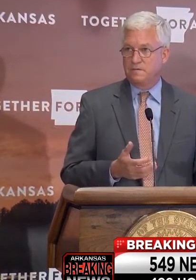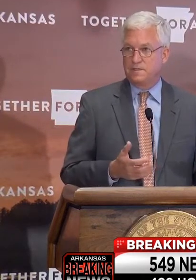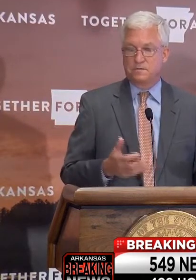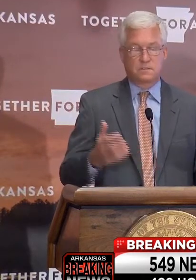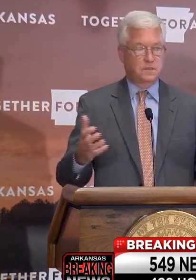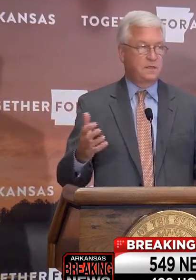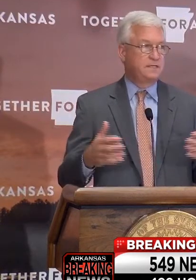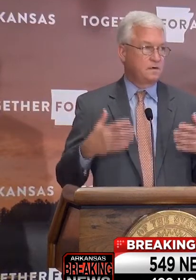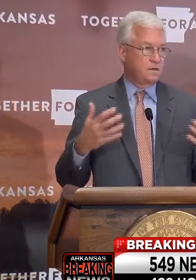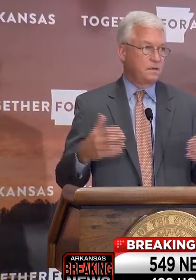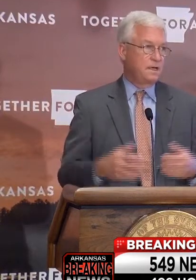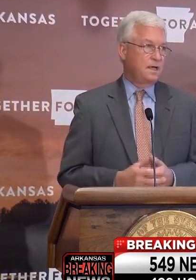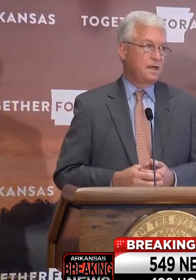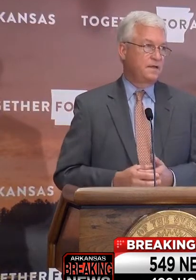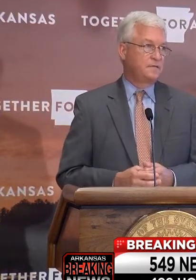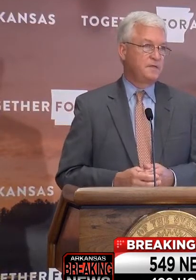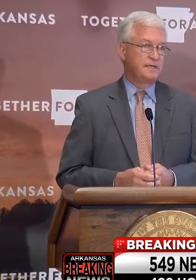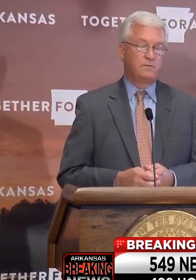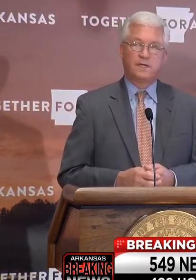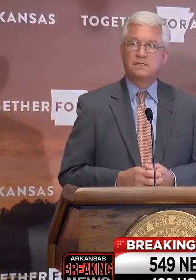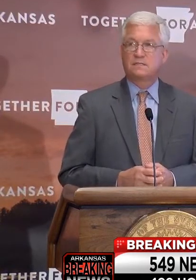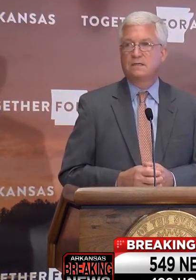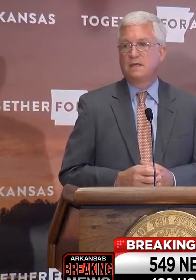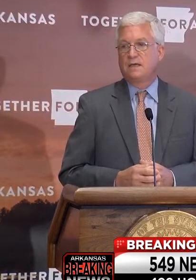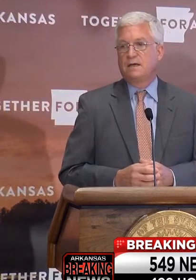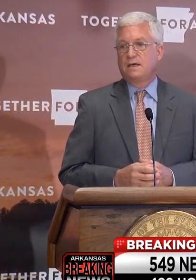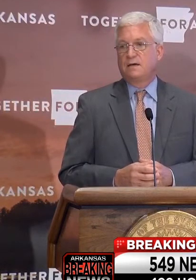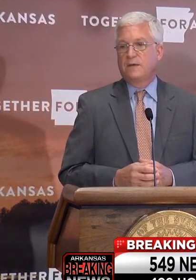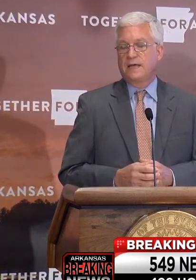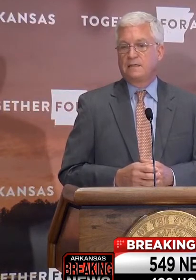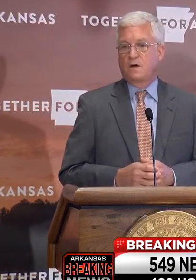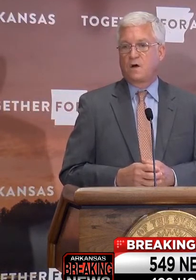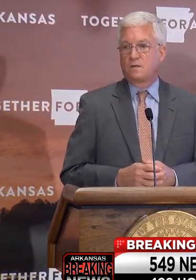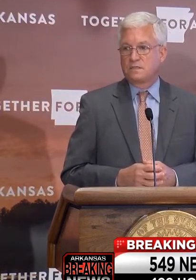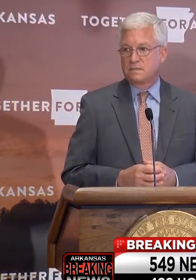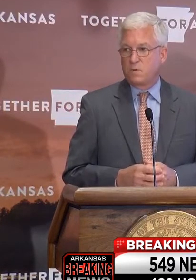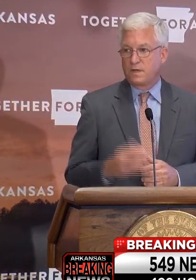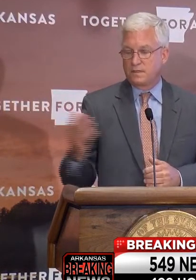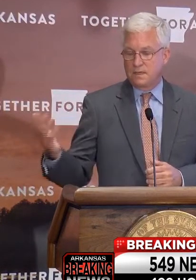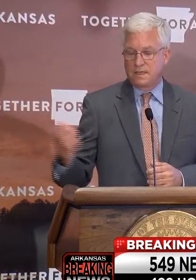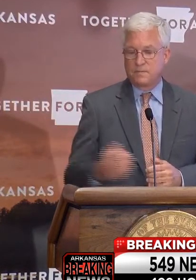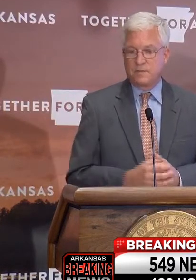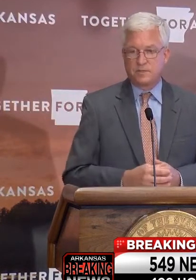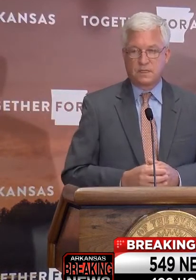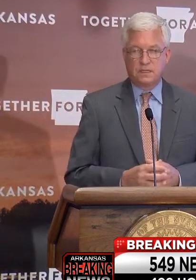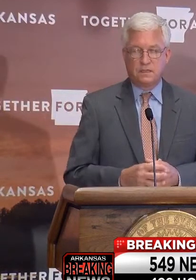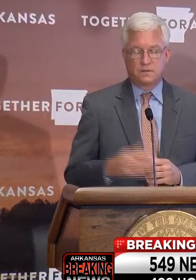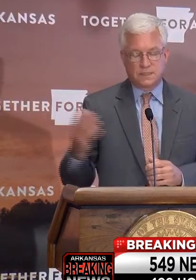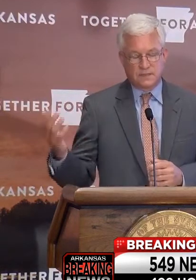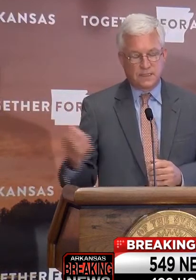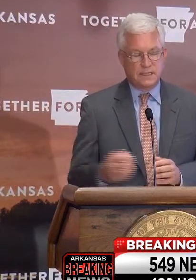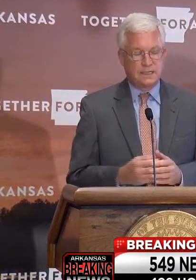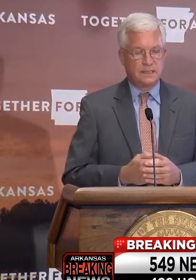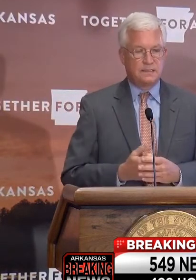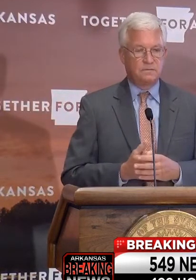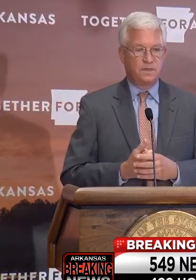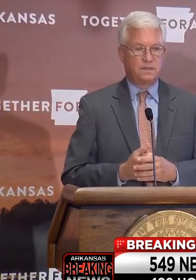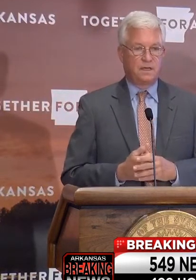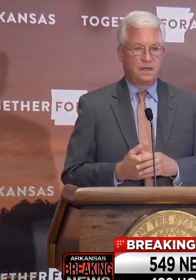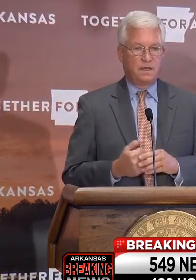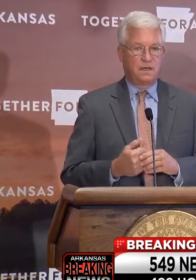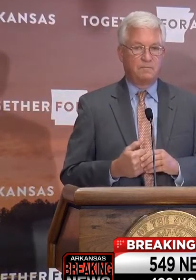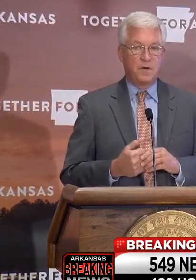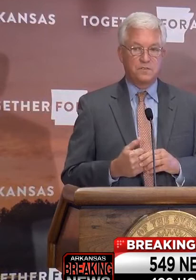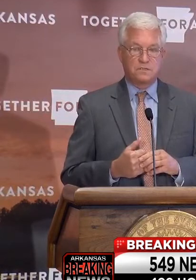home individuals. So these are the community risk. We had calls this morning, Commissioner Key, or Secretary Key and I did,